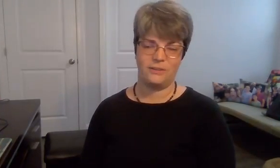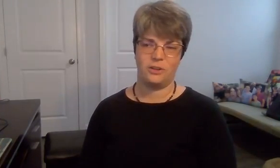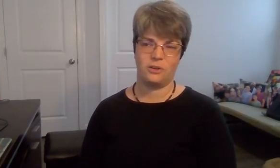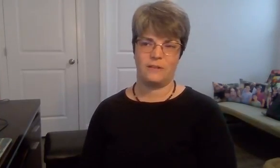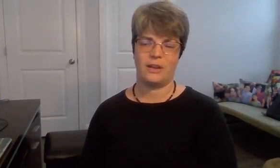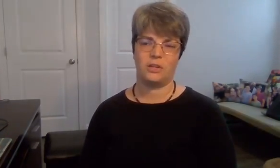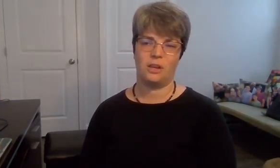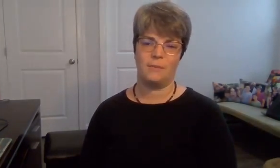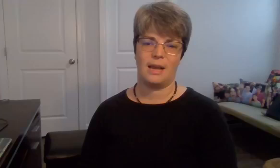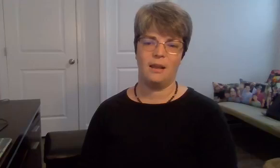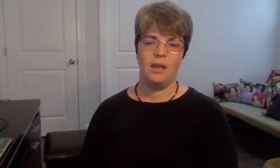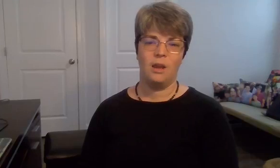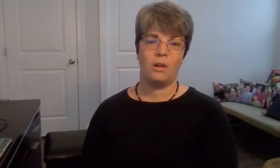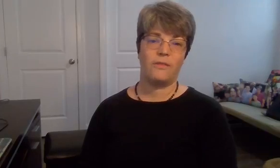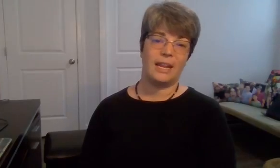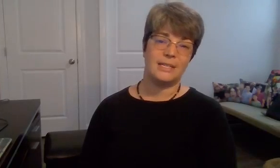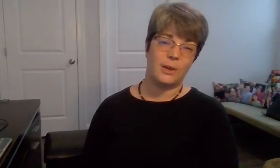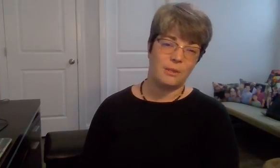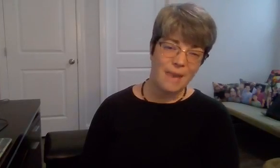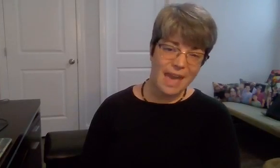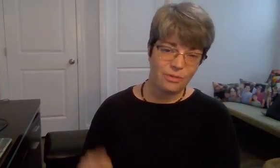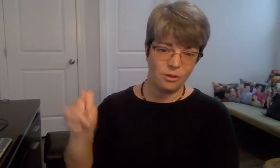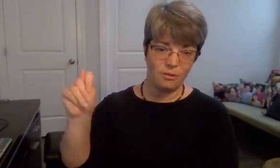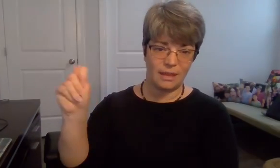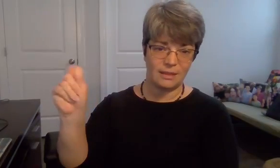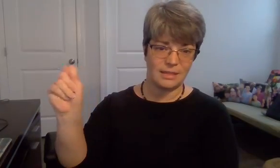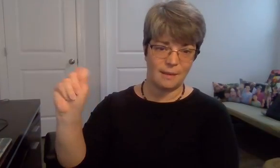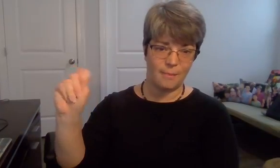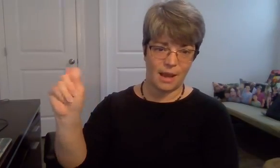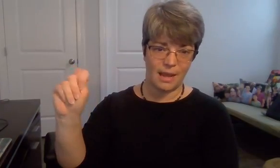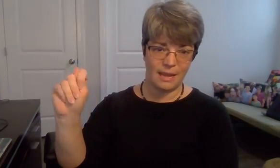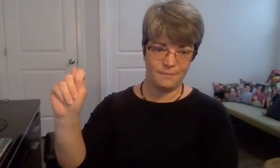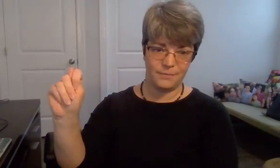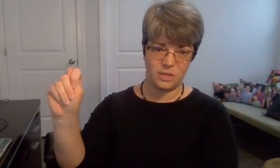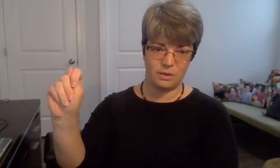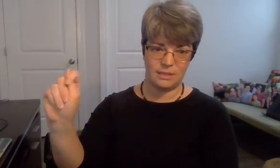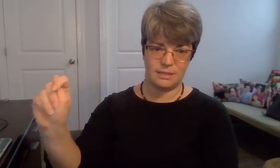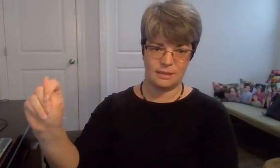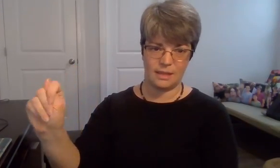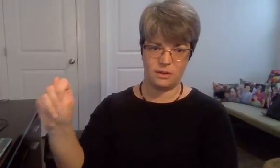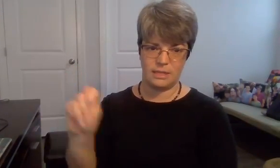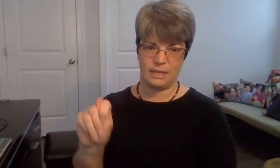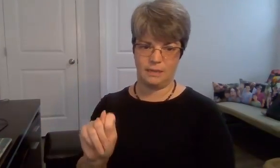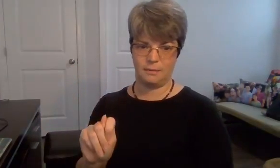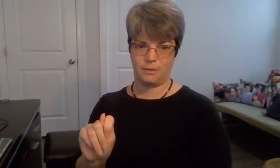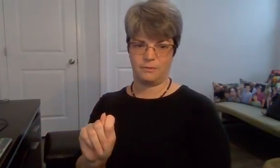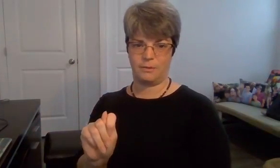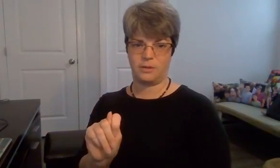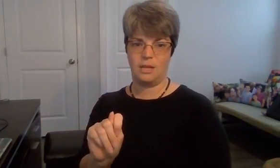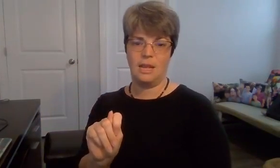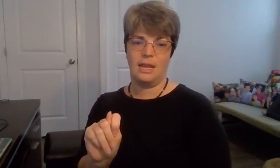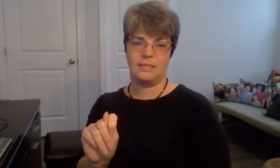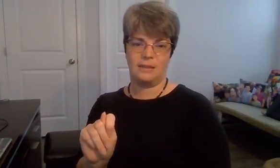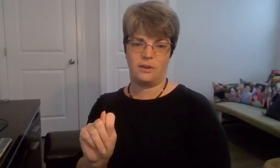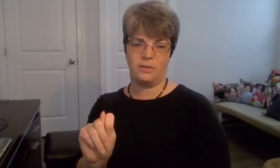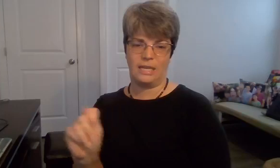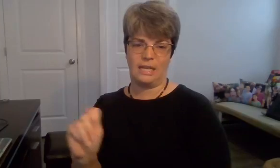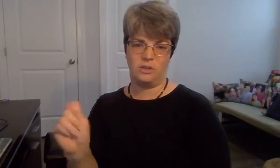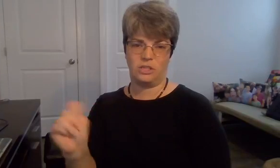you don't even have to call them out. Or if a kid has to go to the bathroom, they can sign potty. So it's the letter T. It's the letter T, and you just give